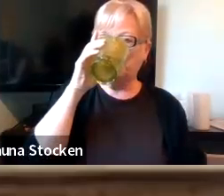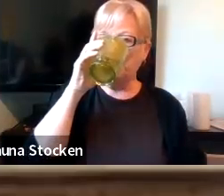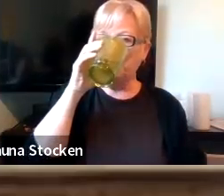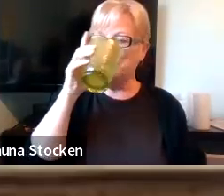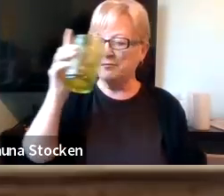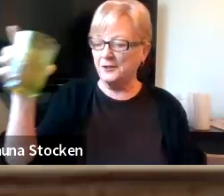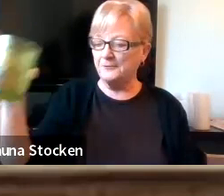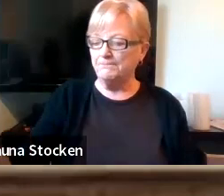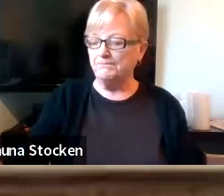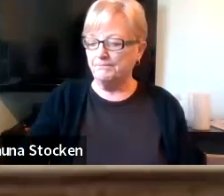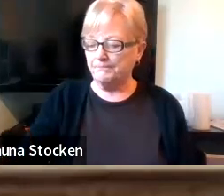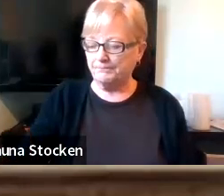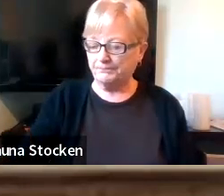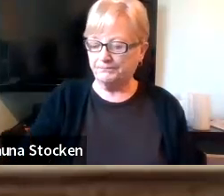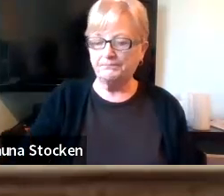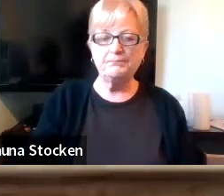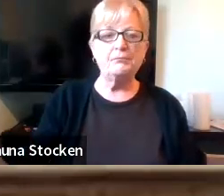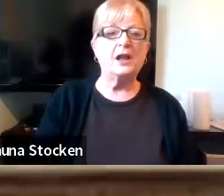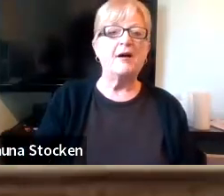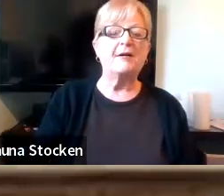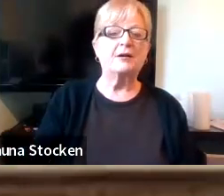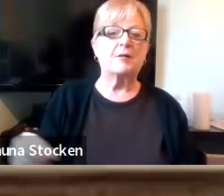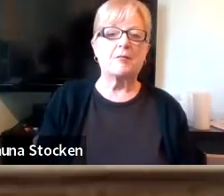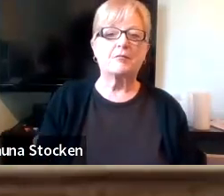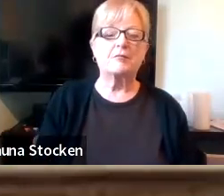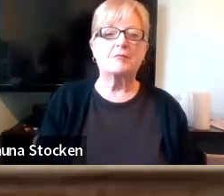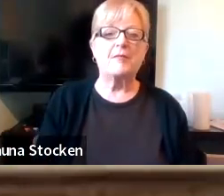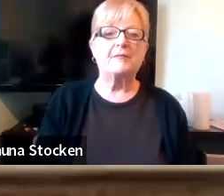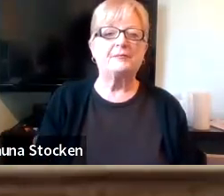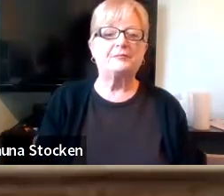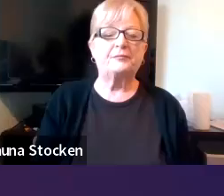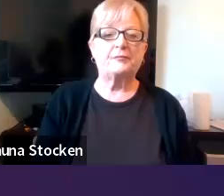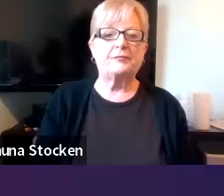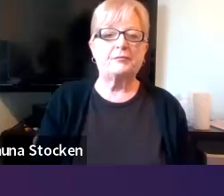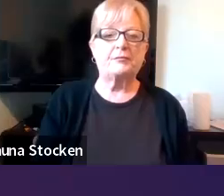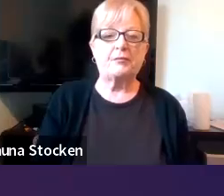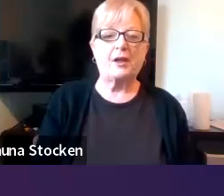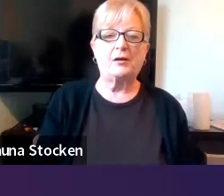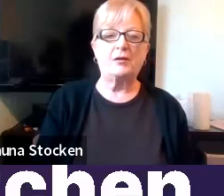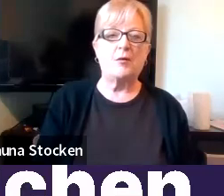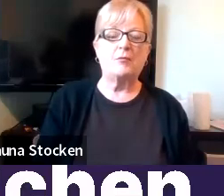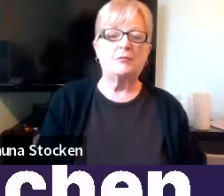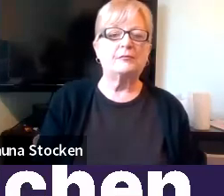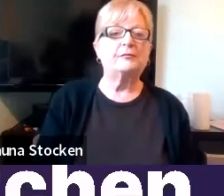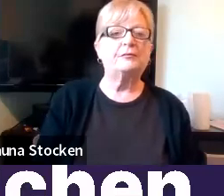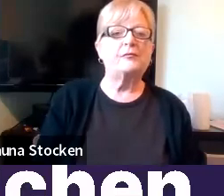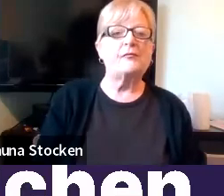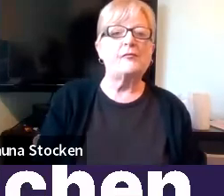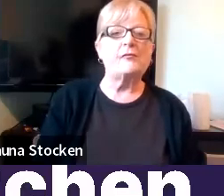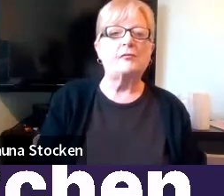All right. Are you seeing the? We see the PowerPoint. Okay. Yeah.